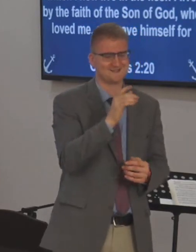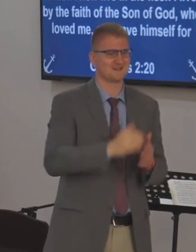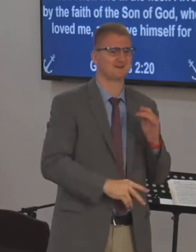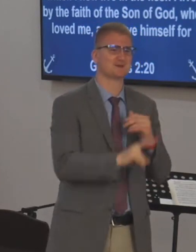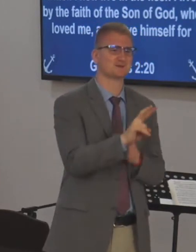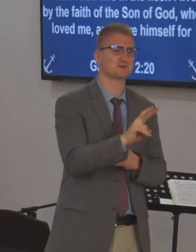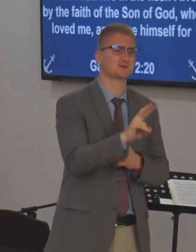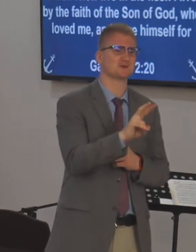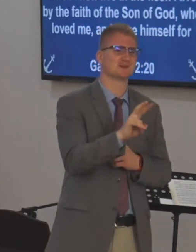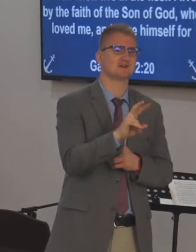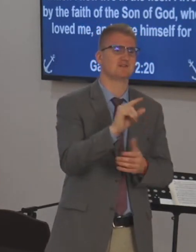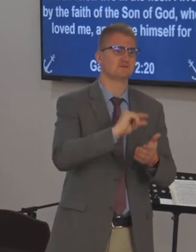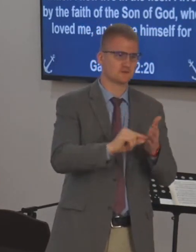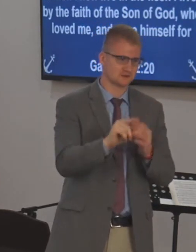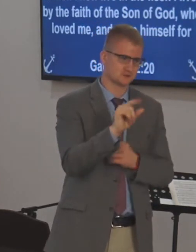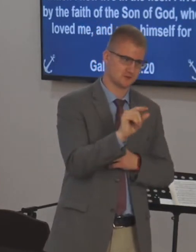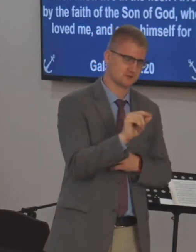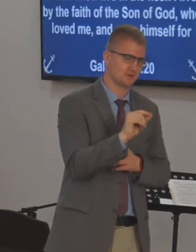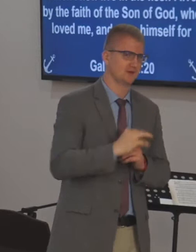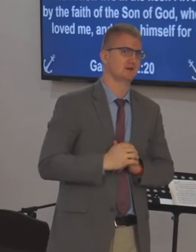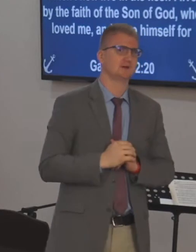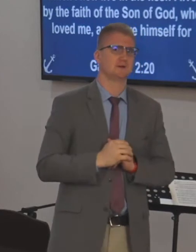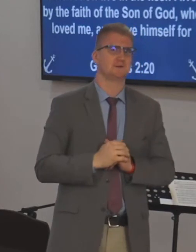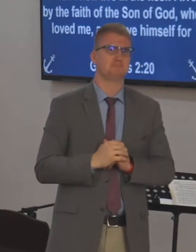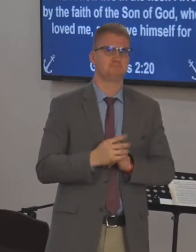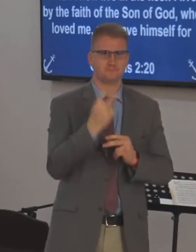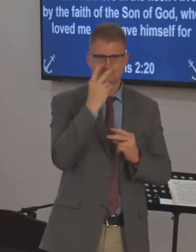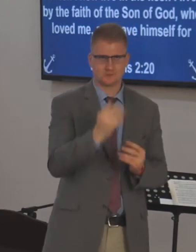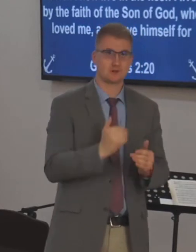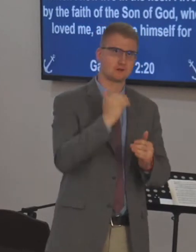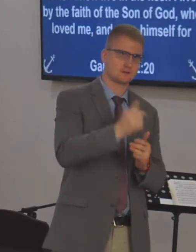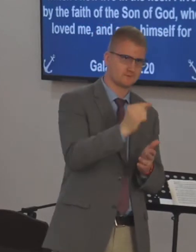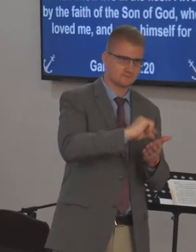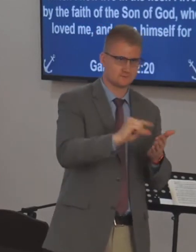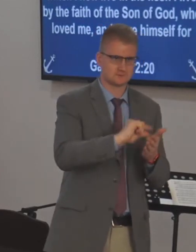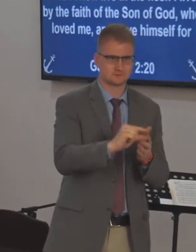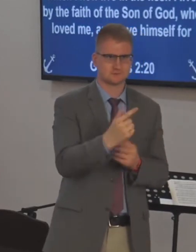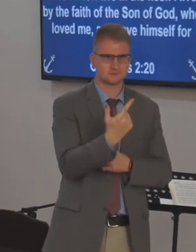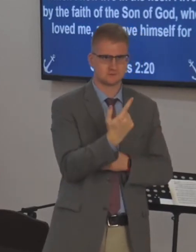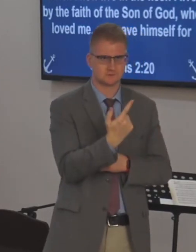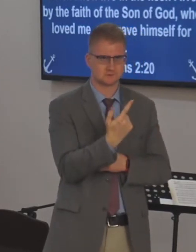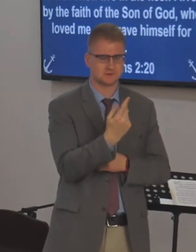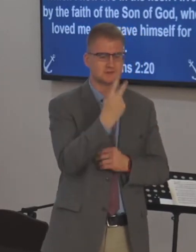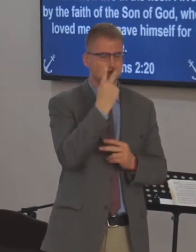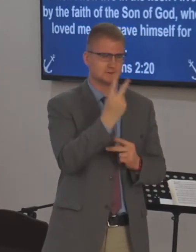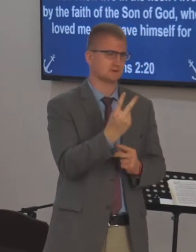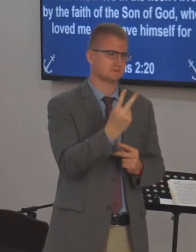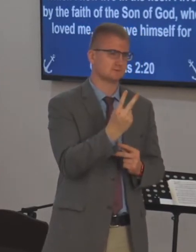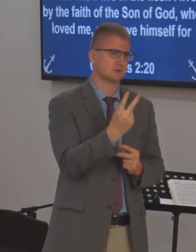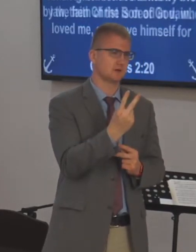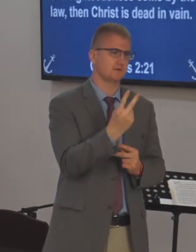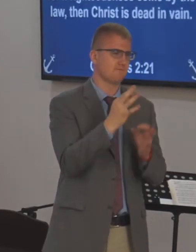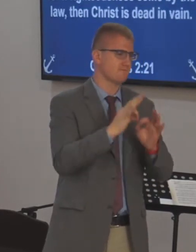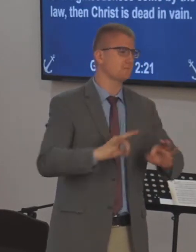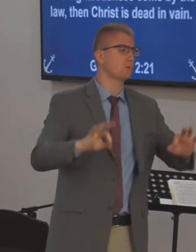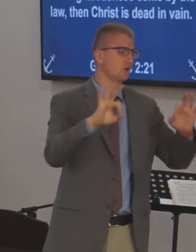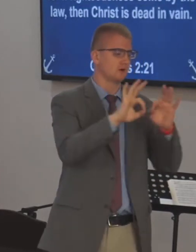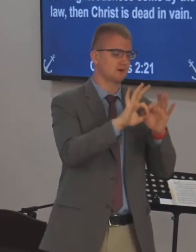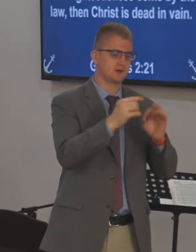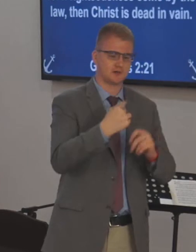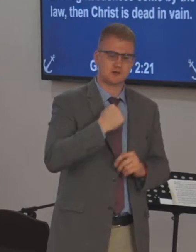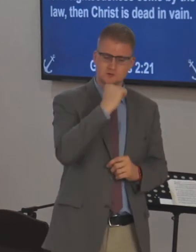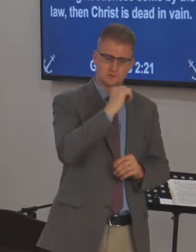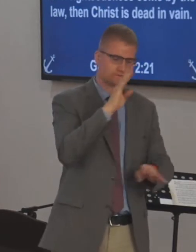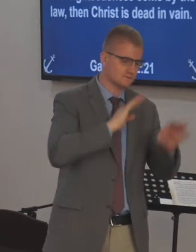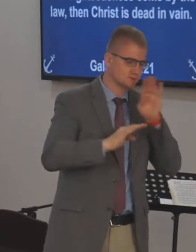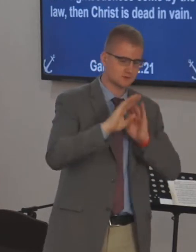and if you look at the next verse, it says, which is very important, I do not frustrate the grace of